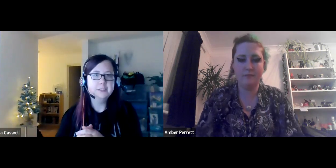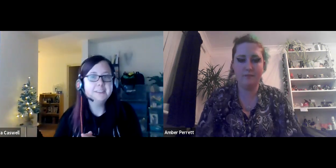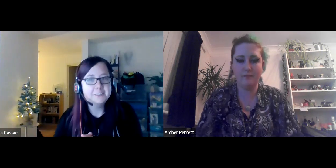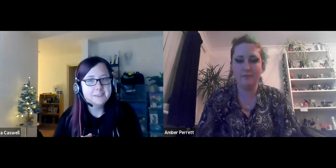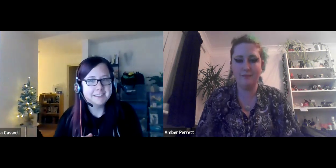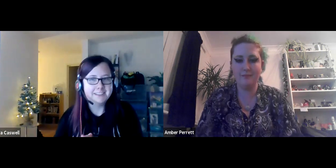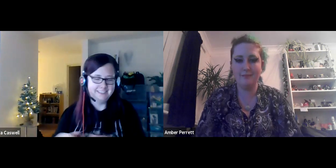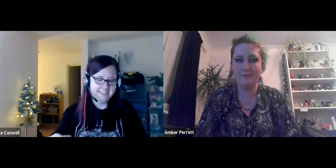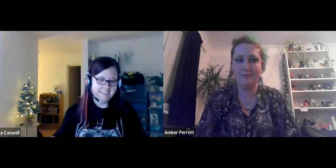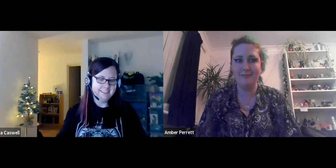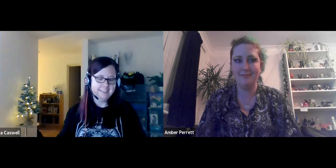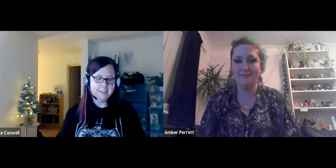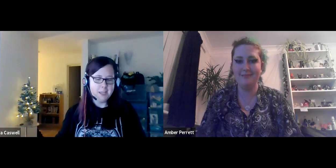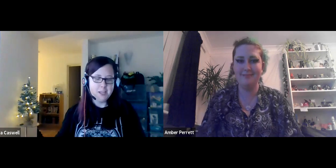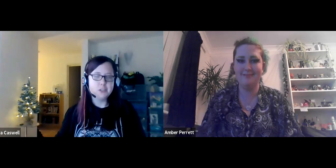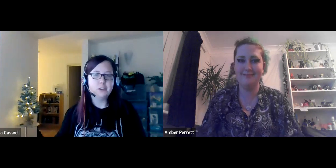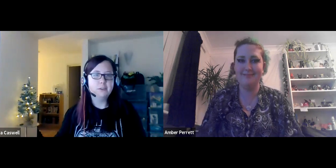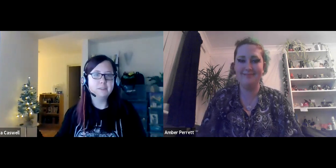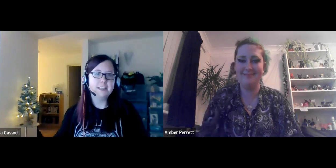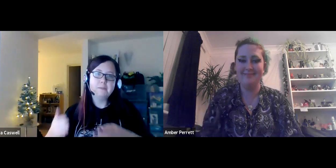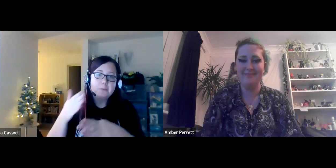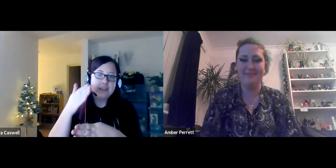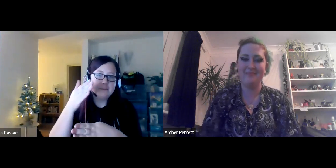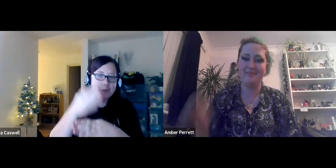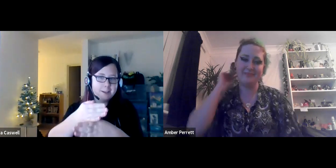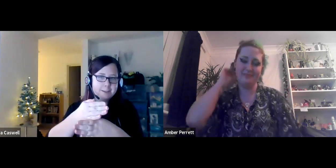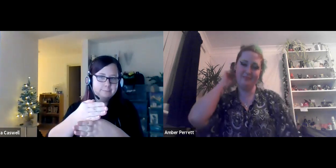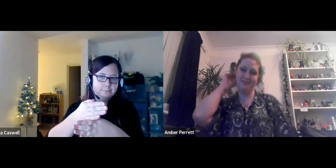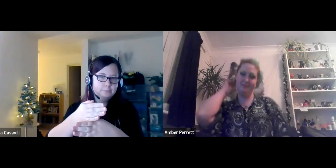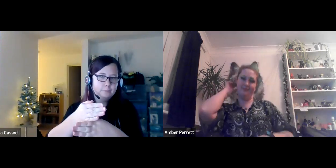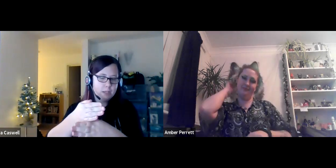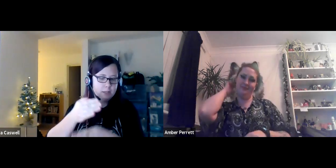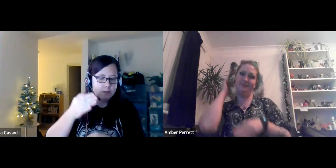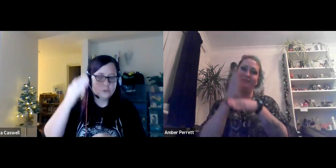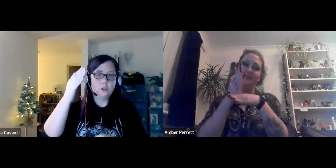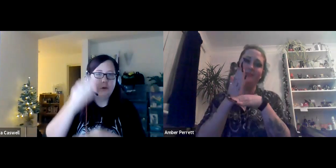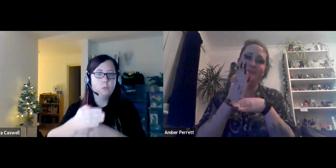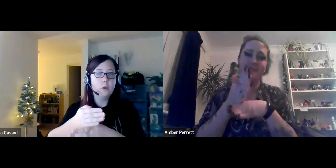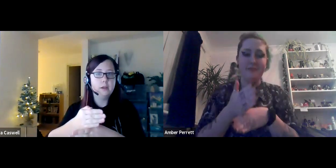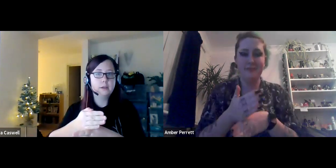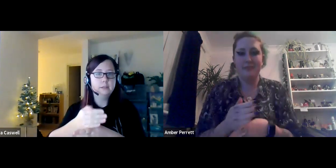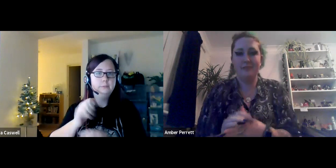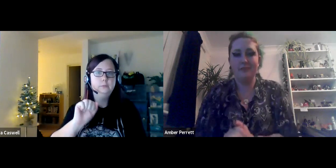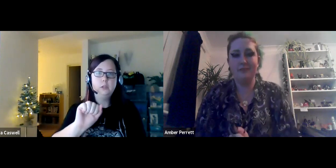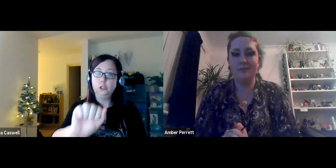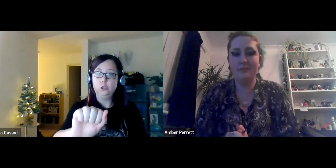She's gonna answer. So obviously before we did work. So work,